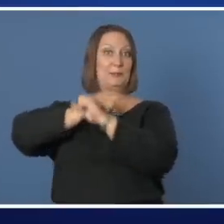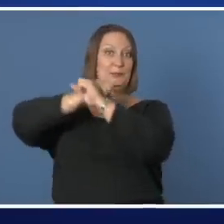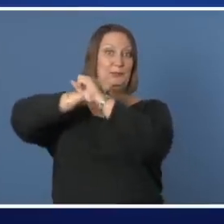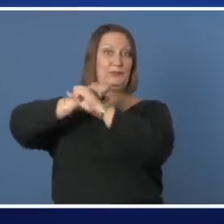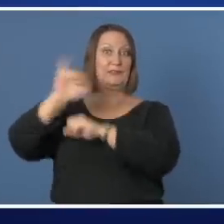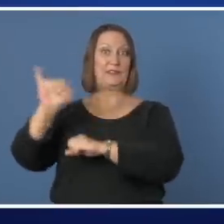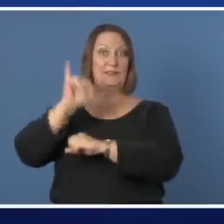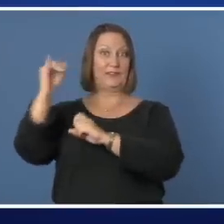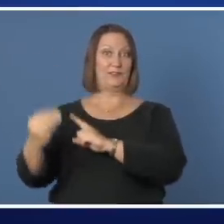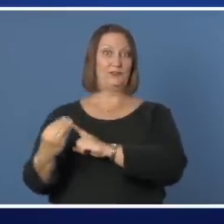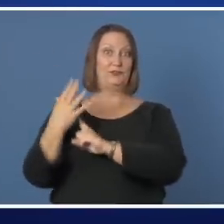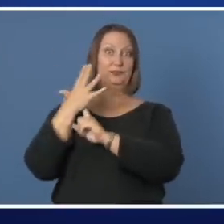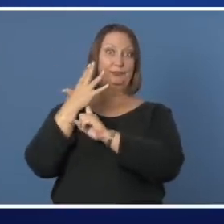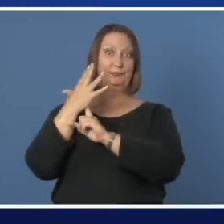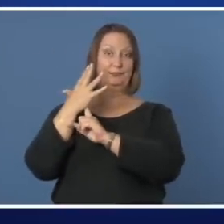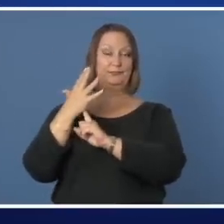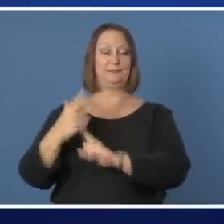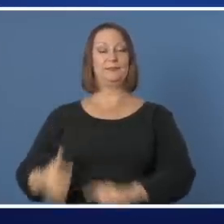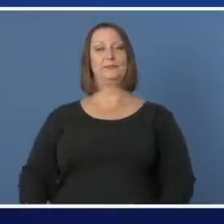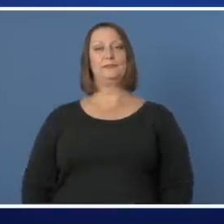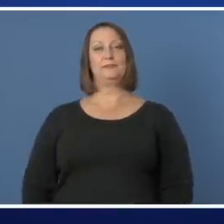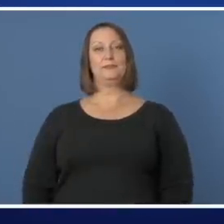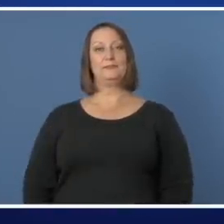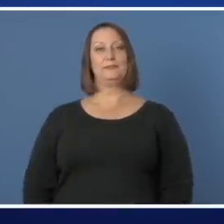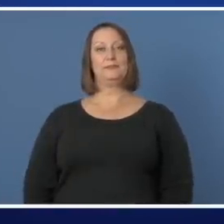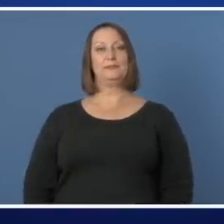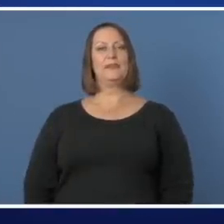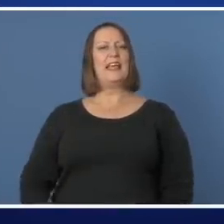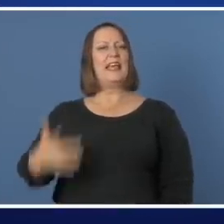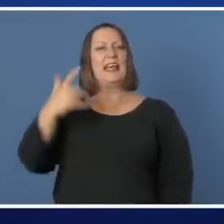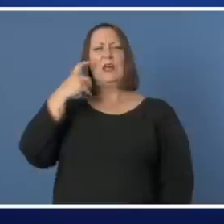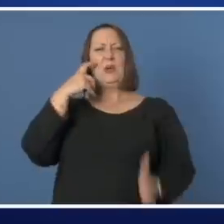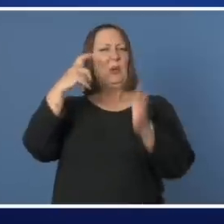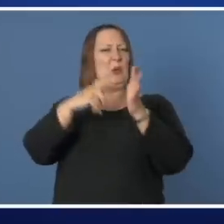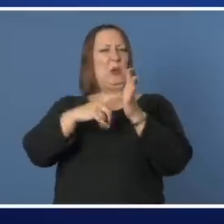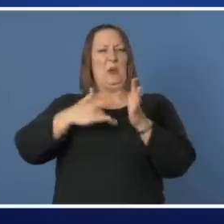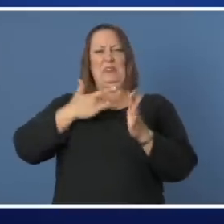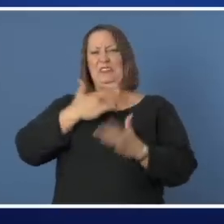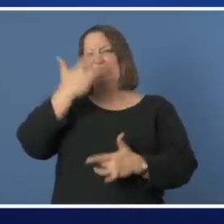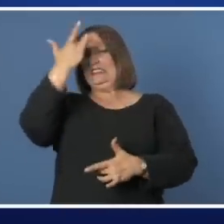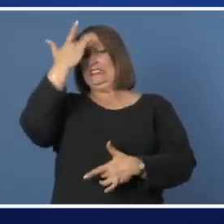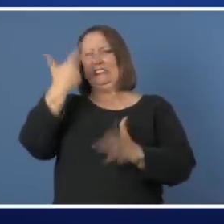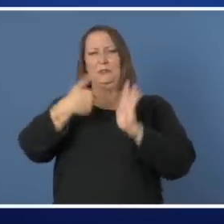immunity to protect against the virus symptoms